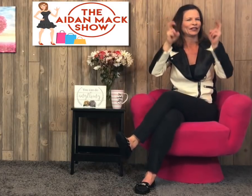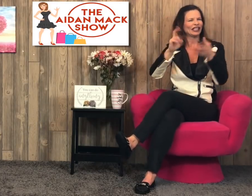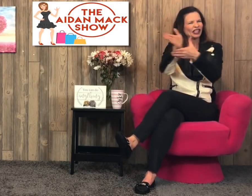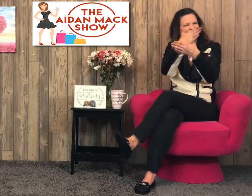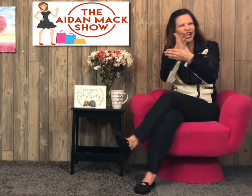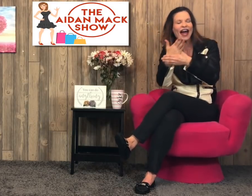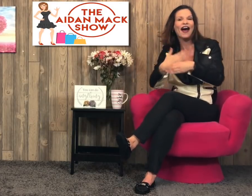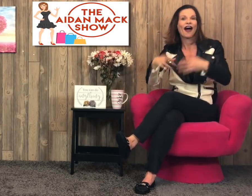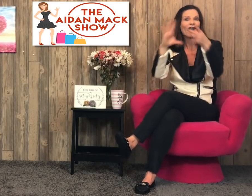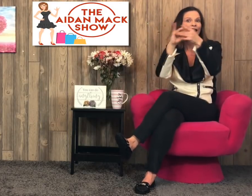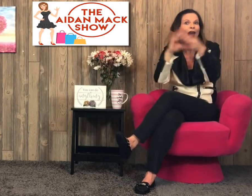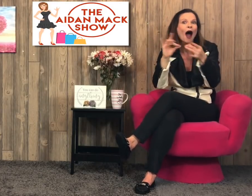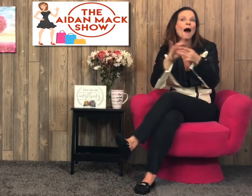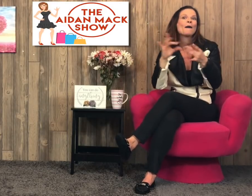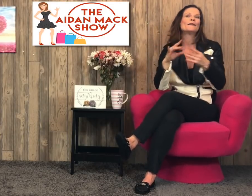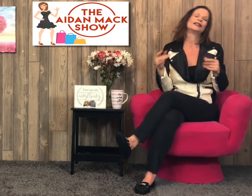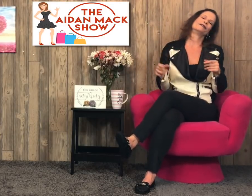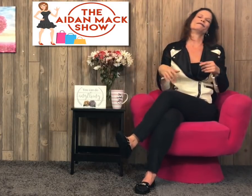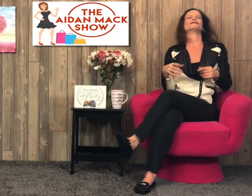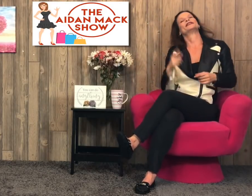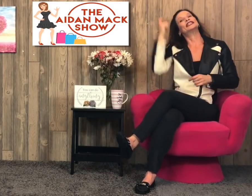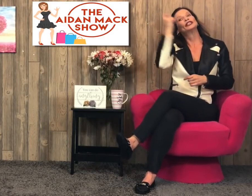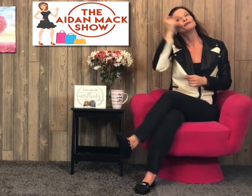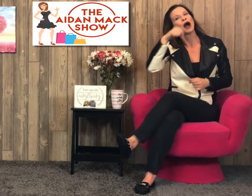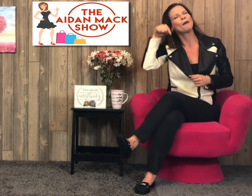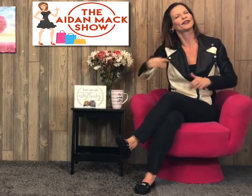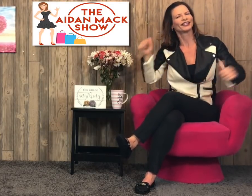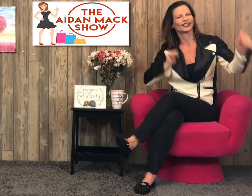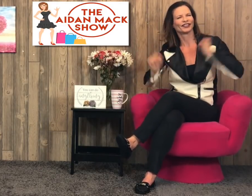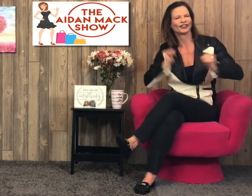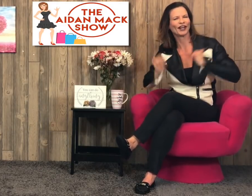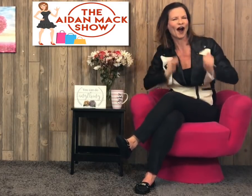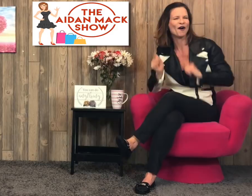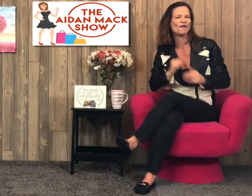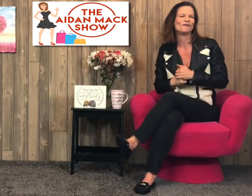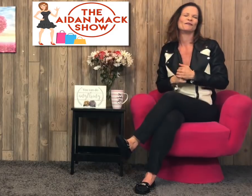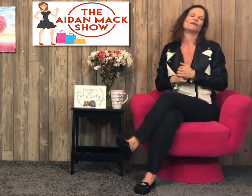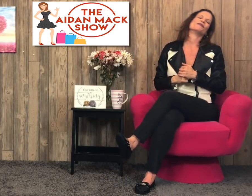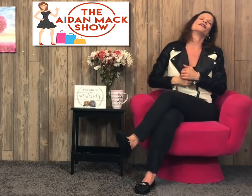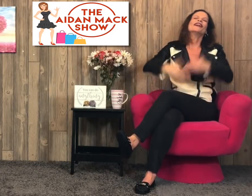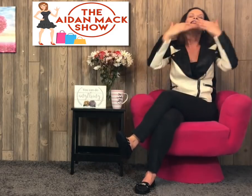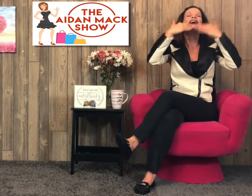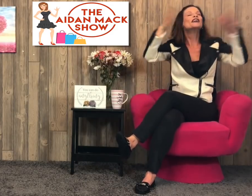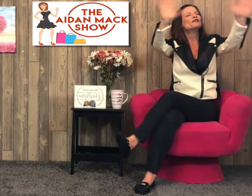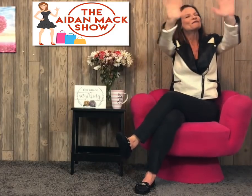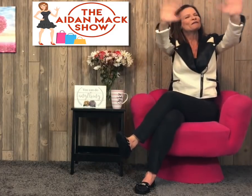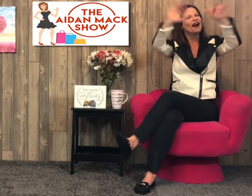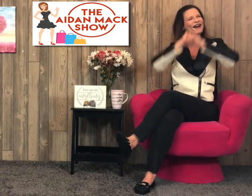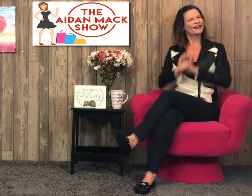Make sure you share, comment, and subscribe to my show. Bye, everyone.